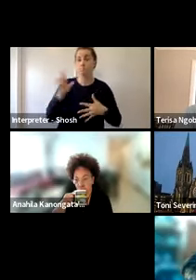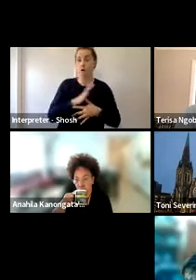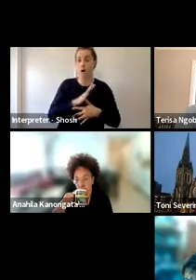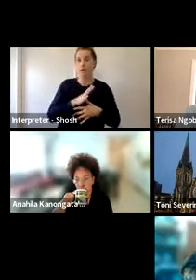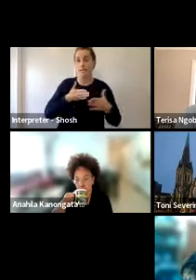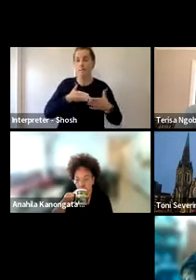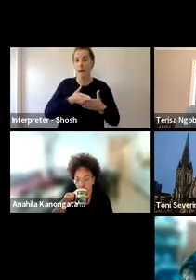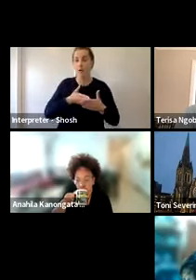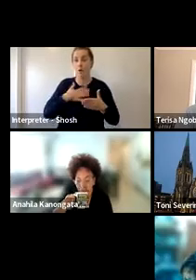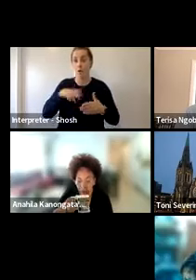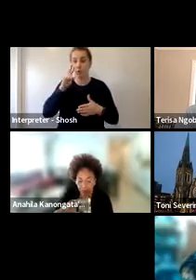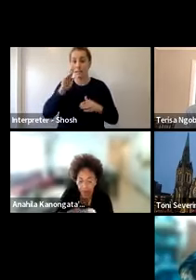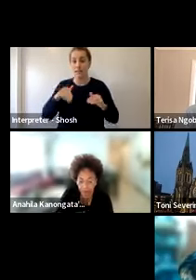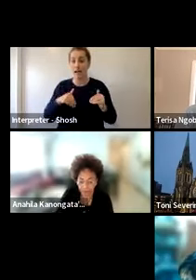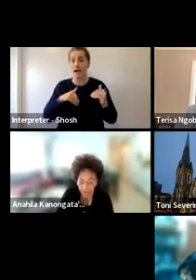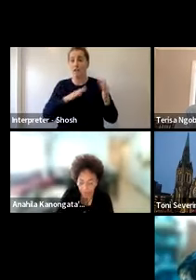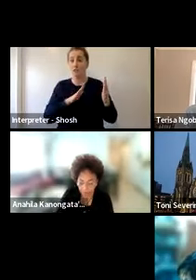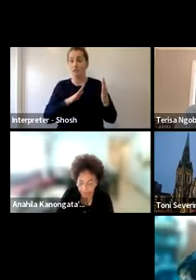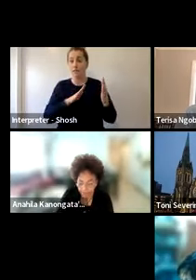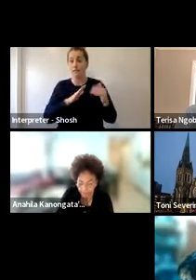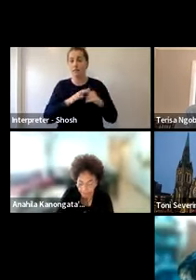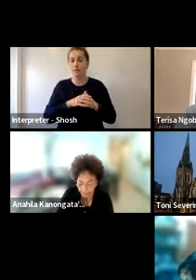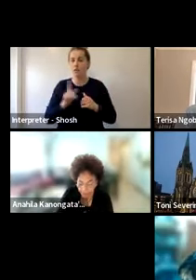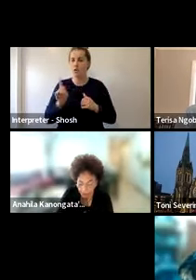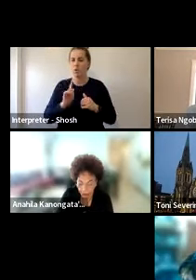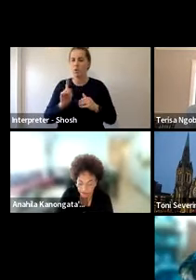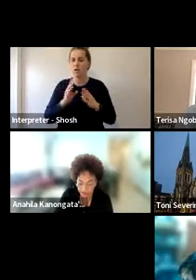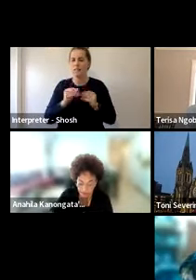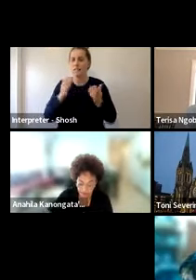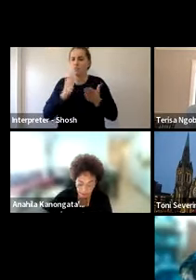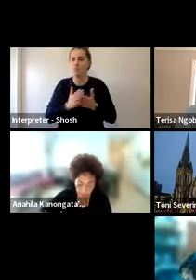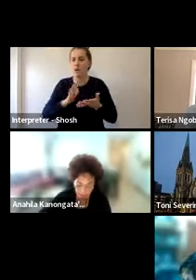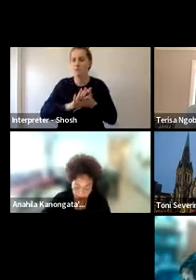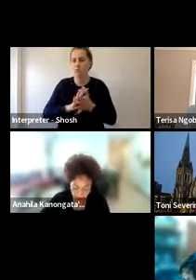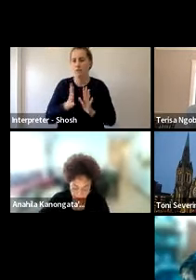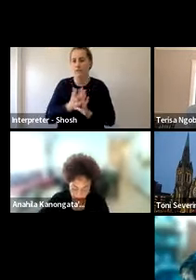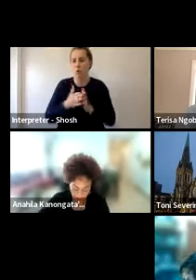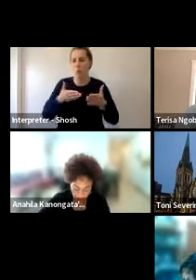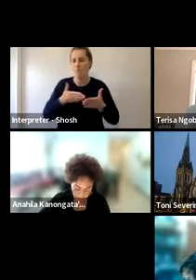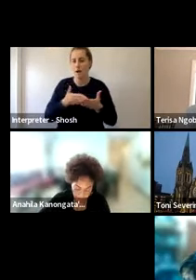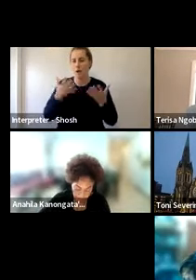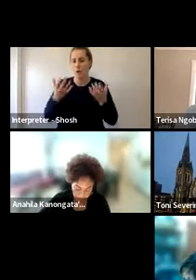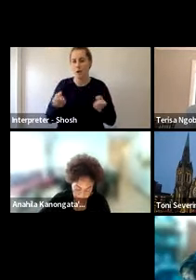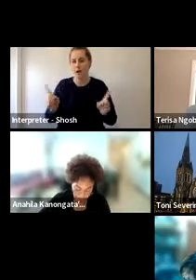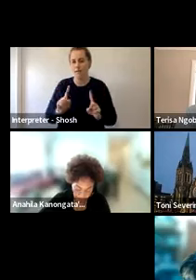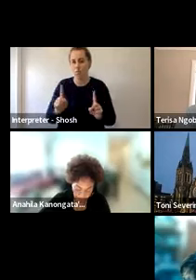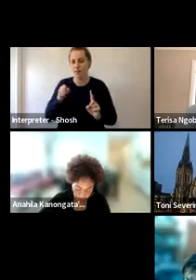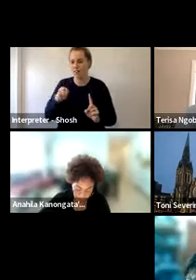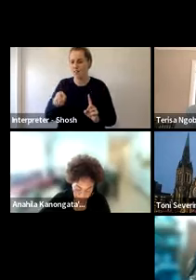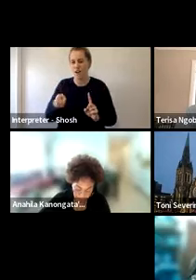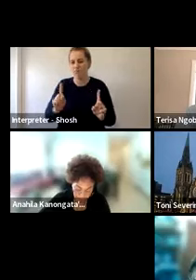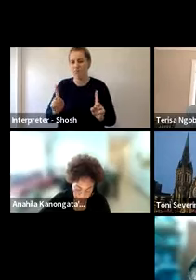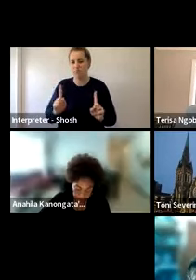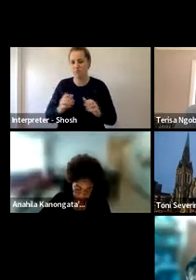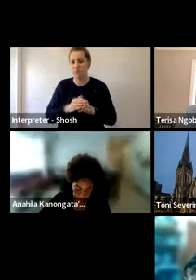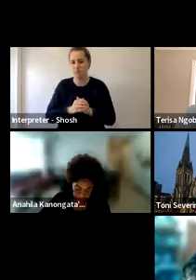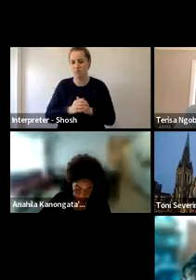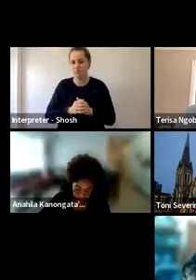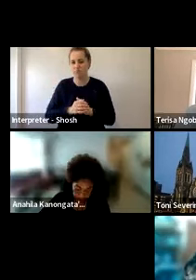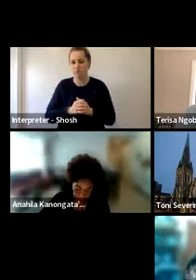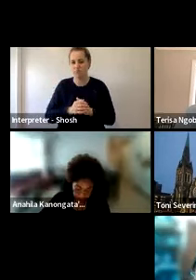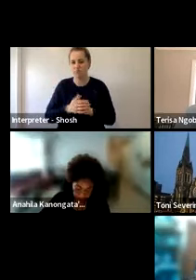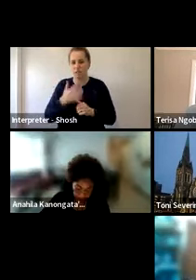barriers that you'd like to see addressed in the first instance, what are some of the real practical barriers that those with epilepsy have